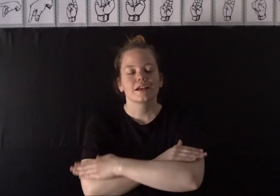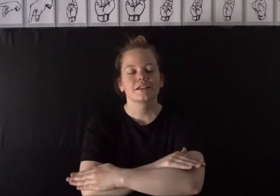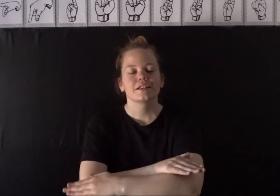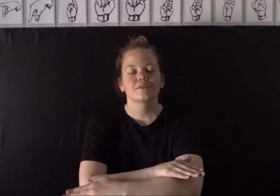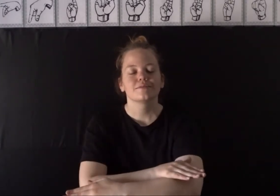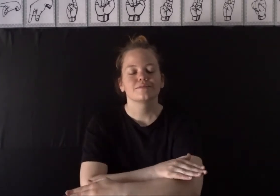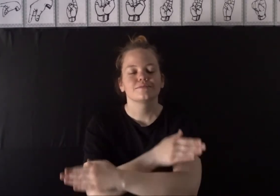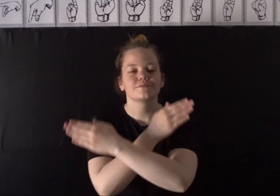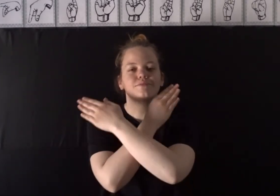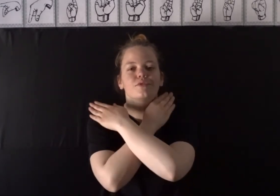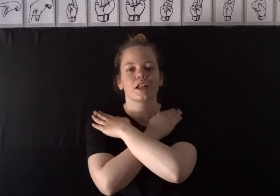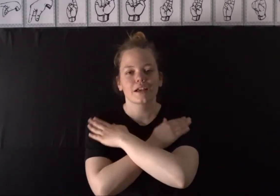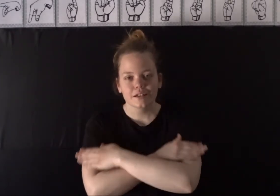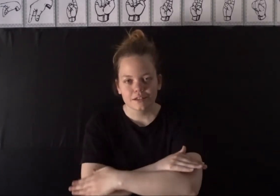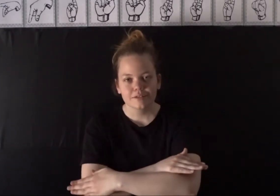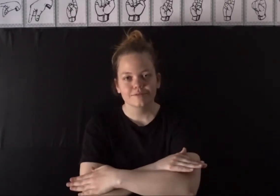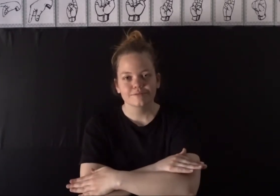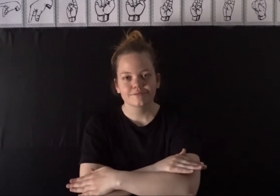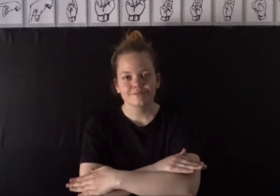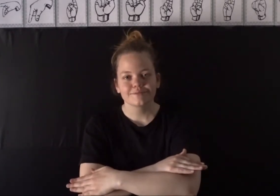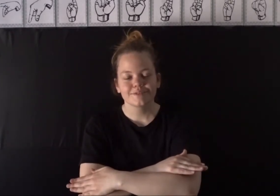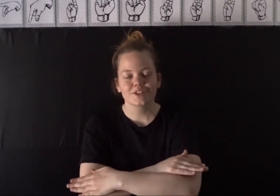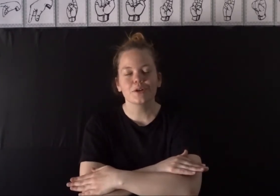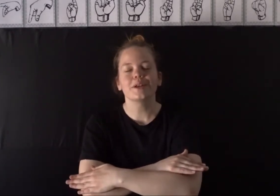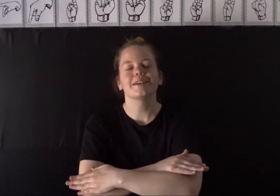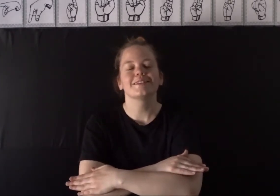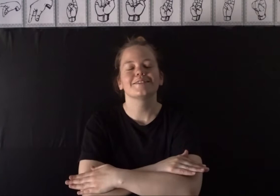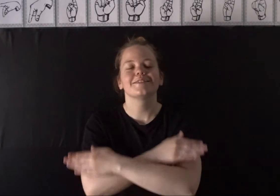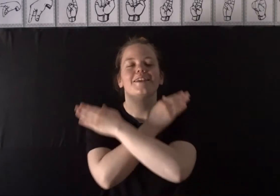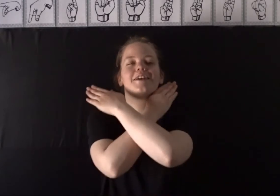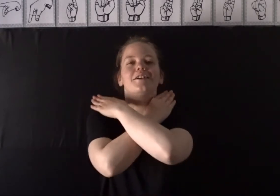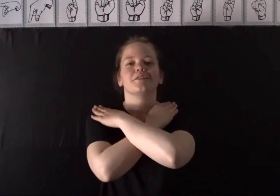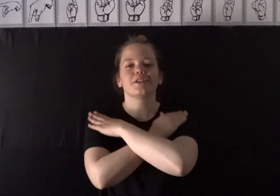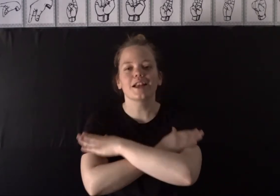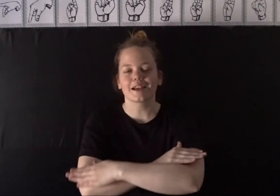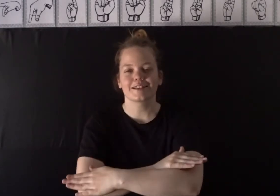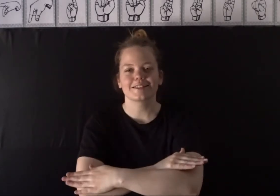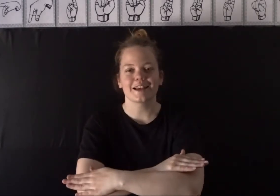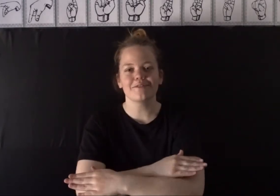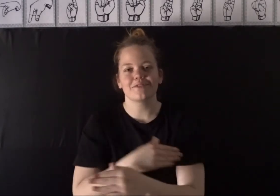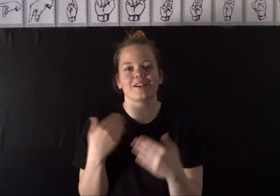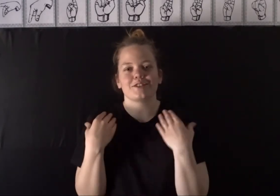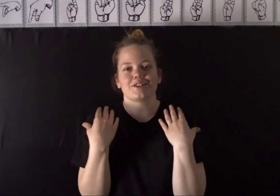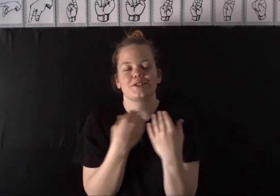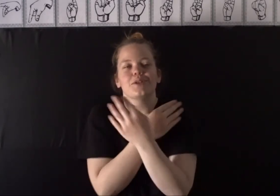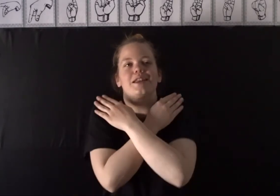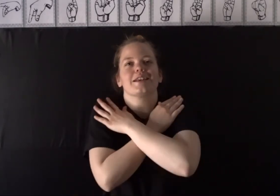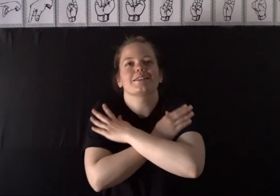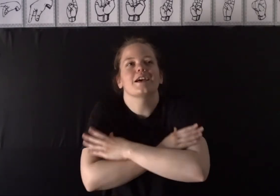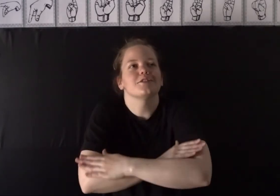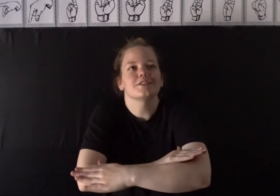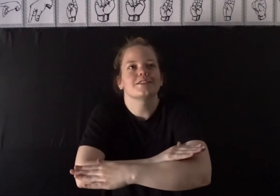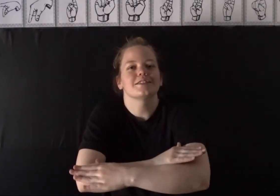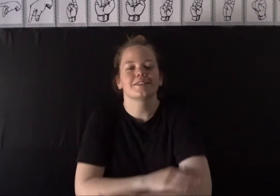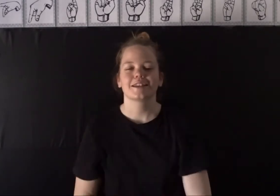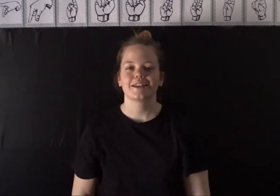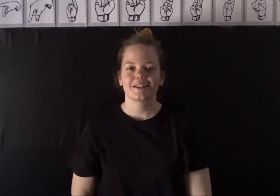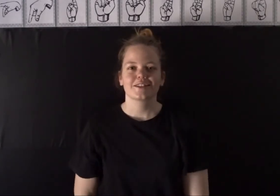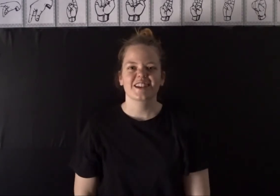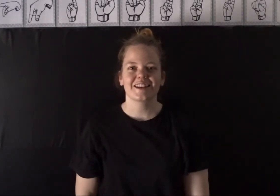Relax. Relax. So nice. Relax. I even find just doing that sign just kind of